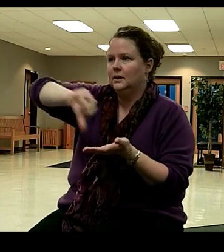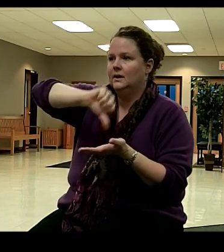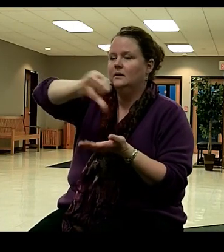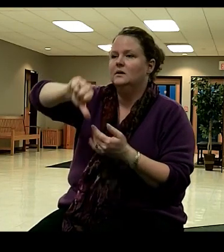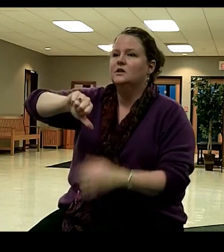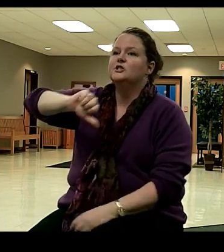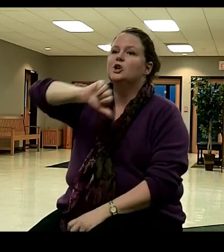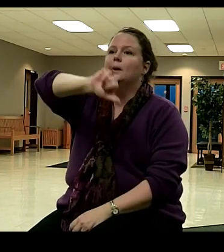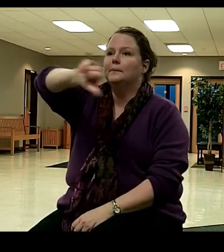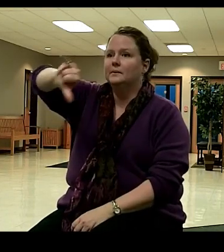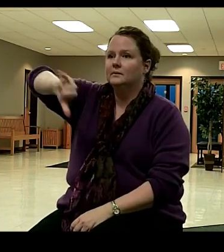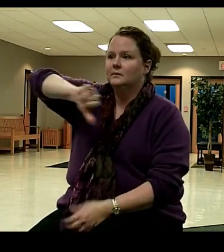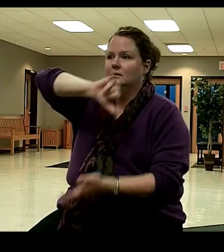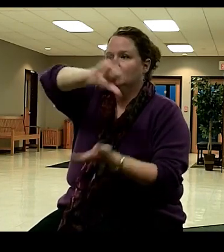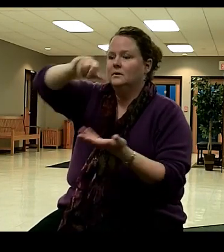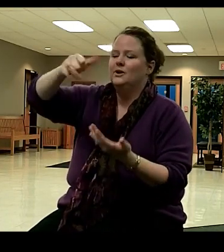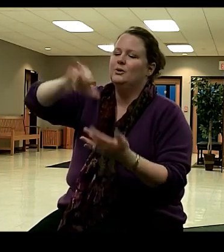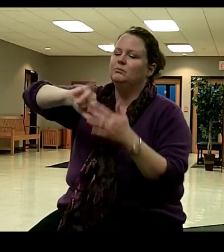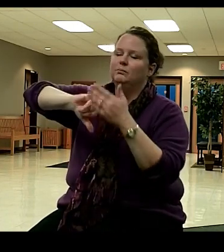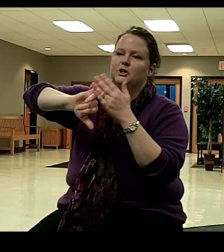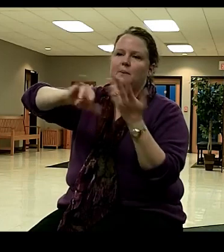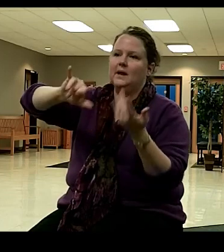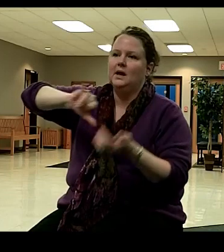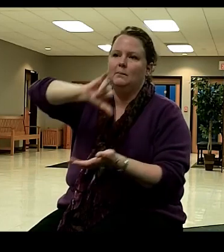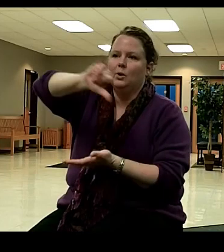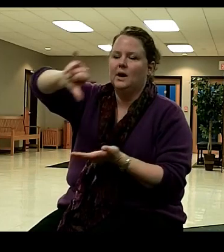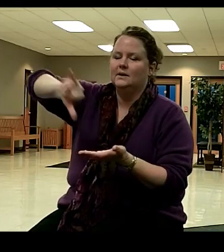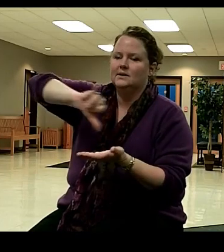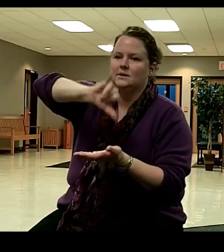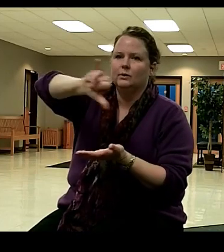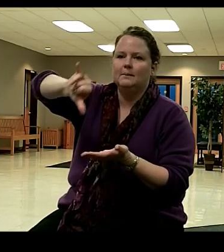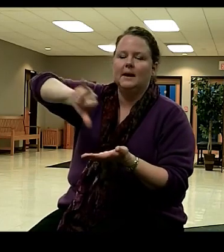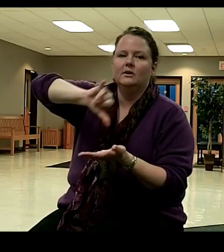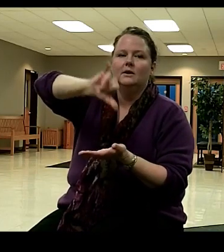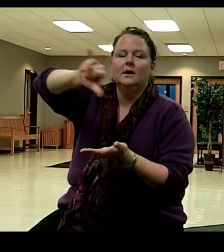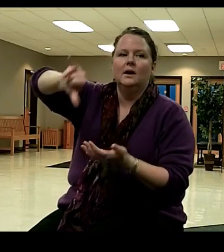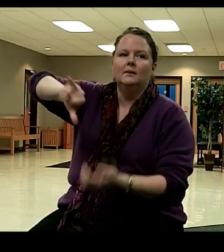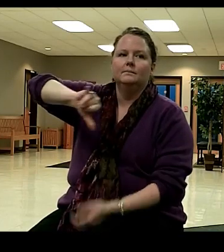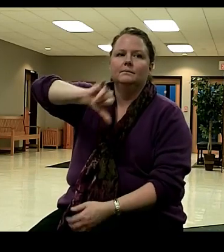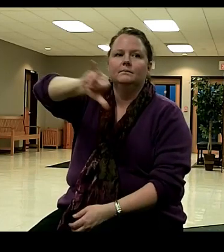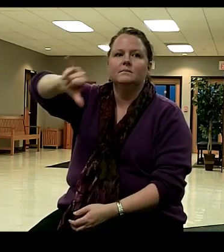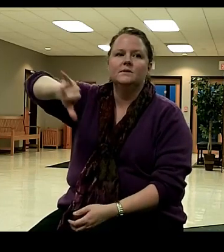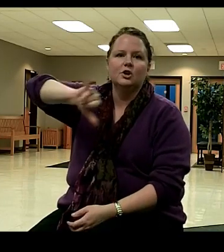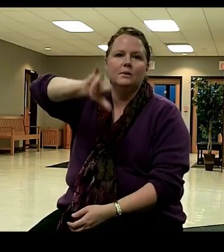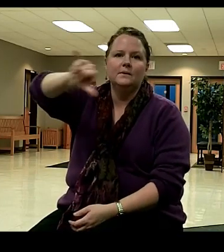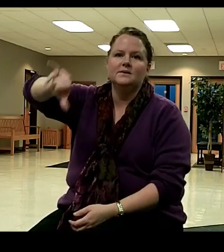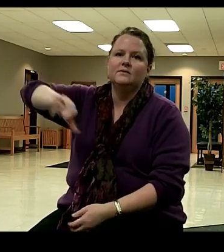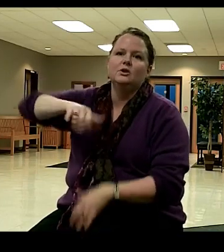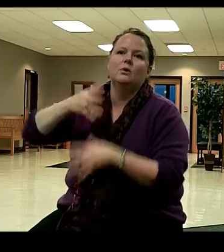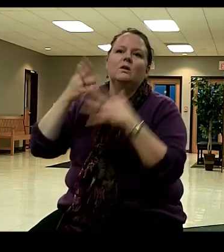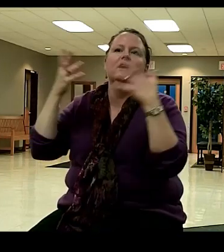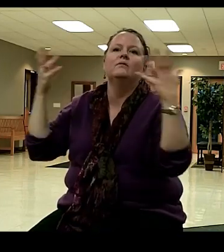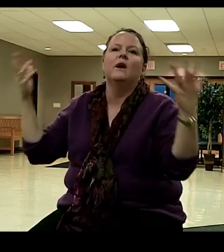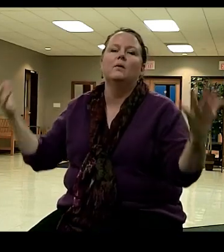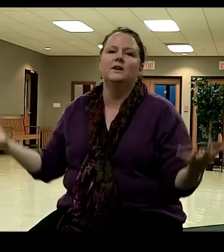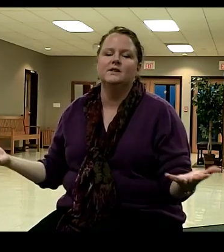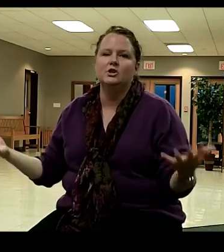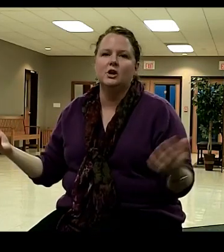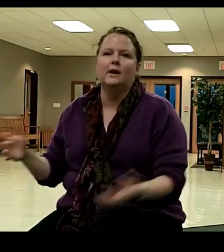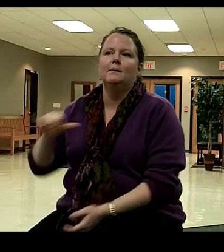Okay. Syrup. You can put your pinky up or not. It doesn't really matter. Syrup is, if you don't clarify what it is that you're talking about,